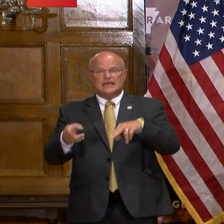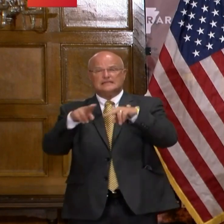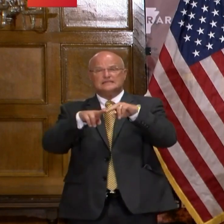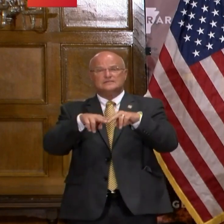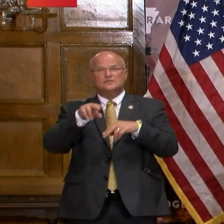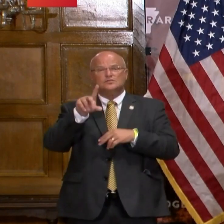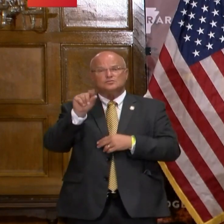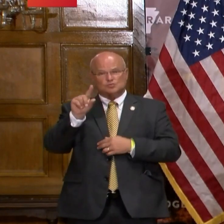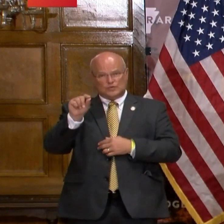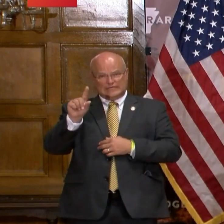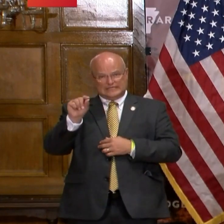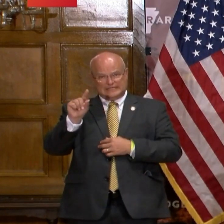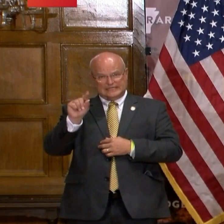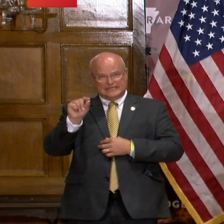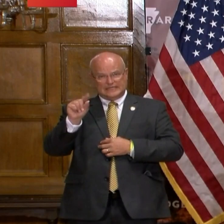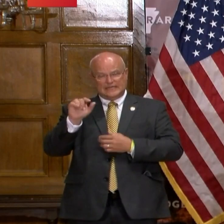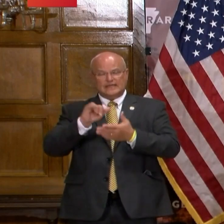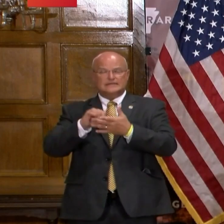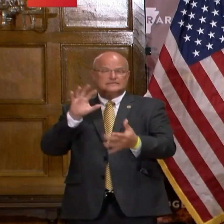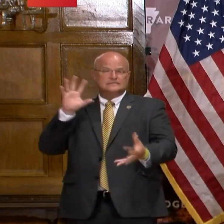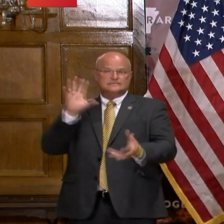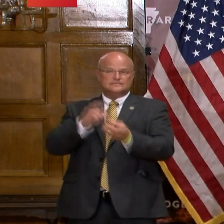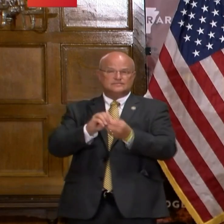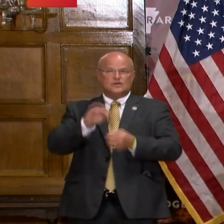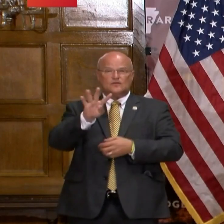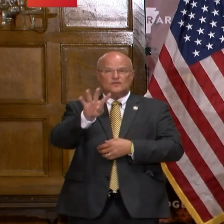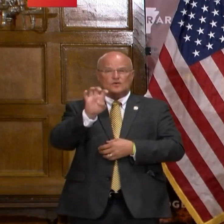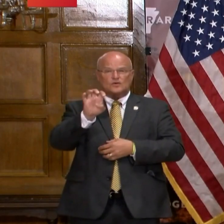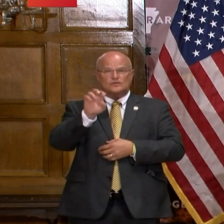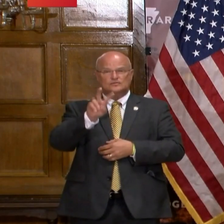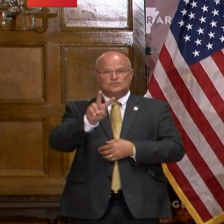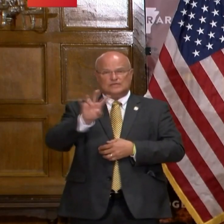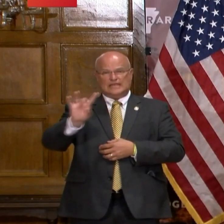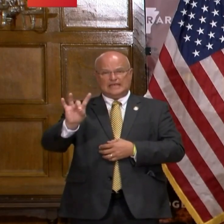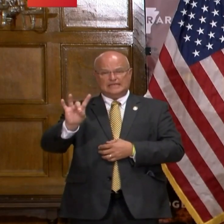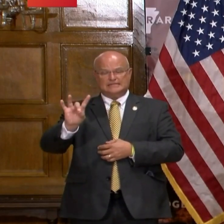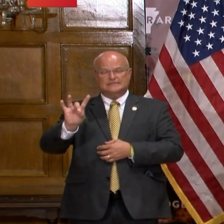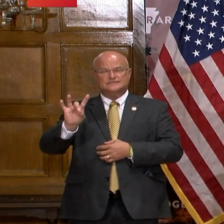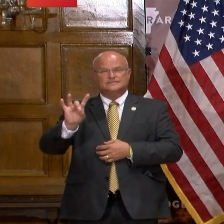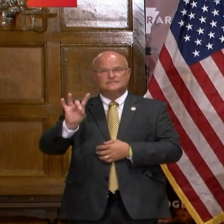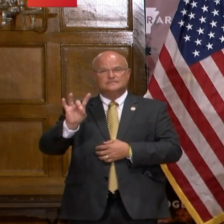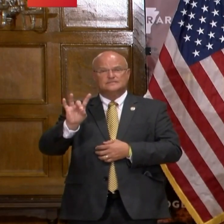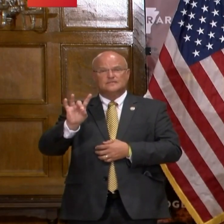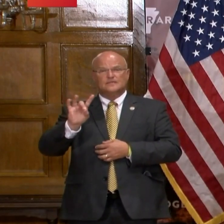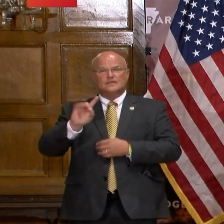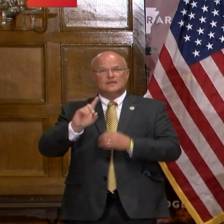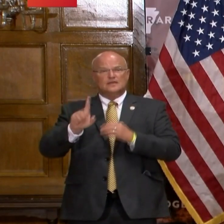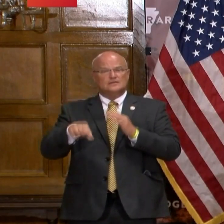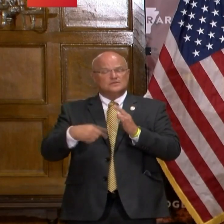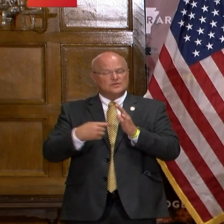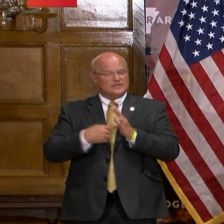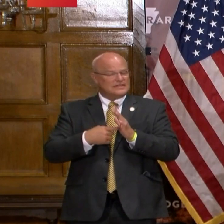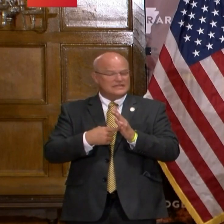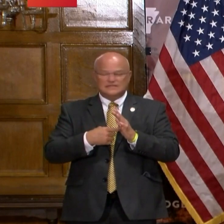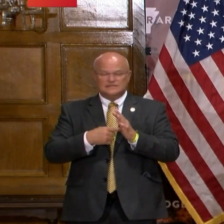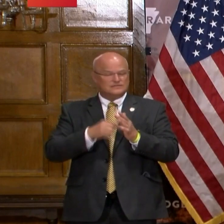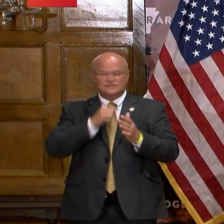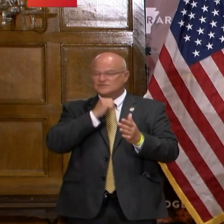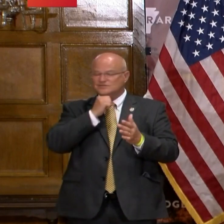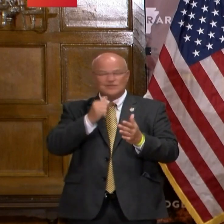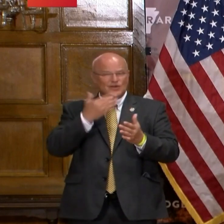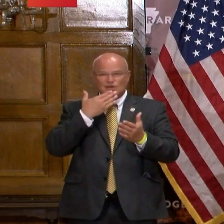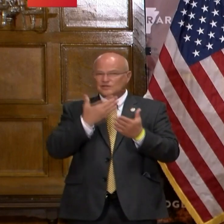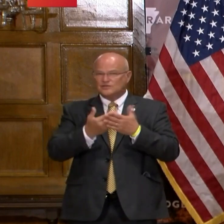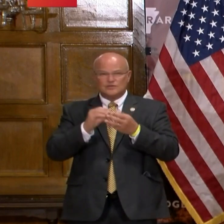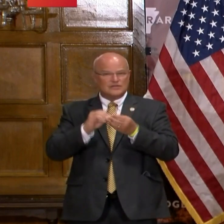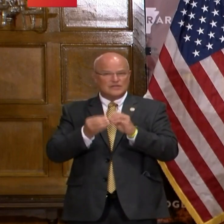additional 20 deaths. That brings us to 428. And so these are not good numbers